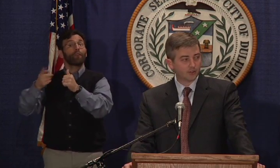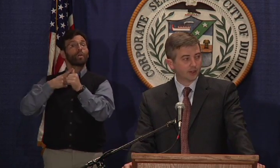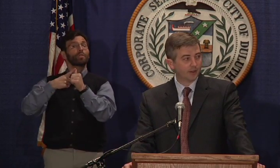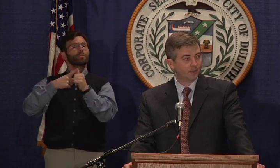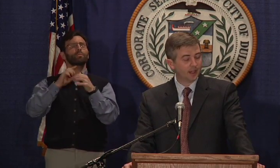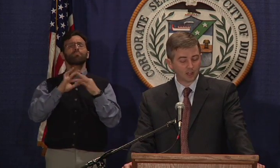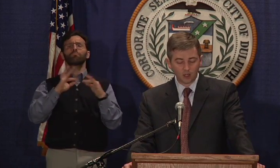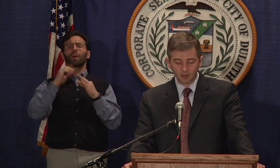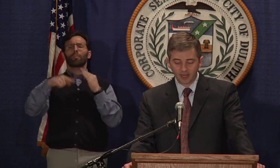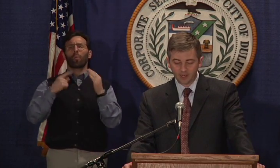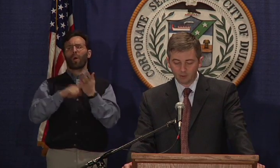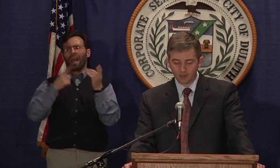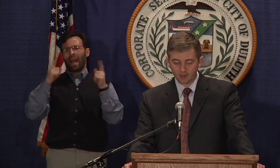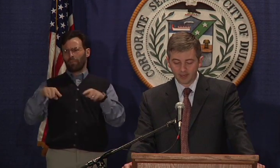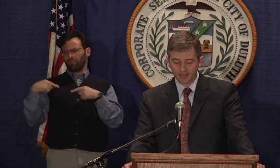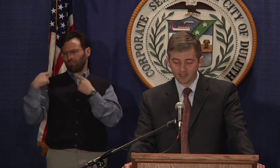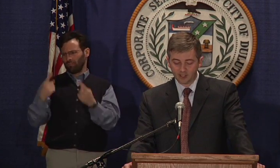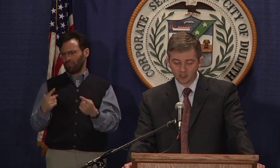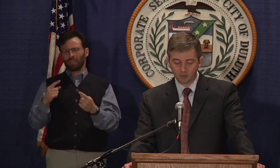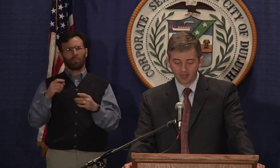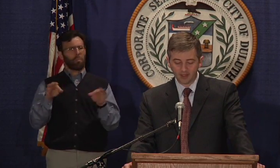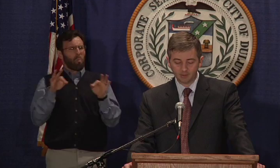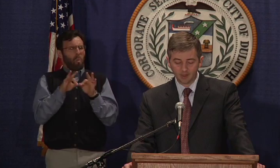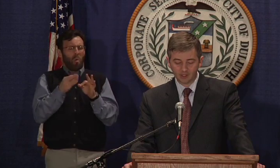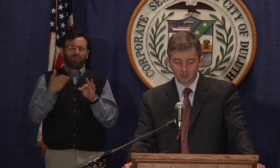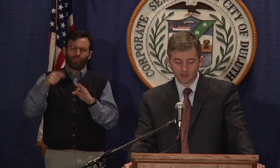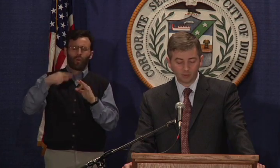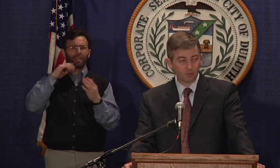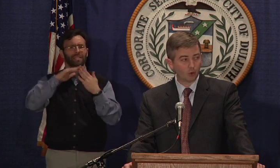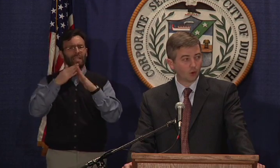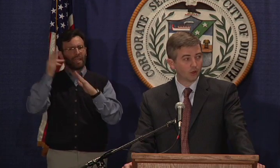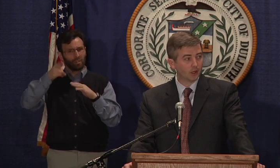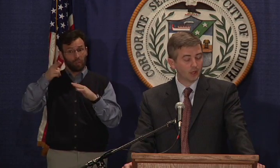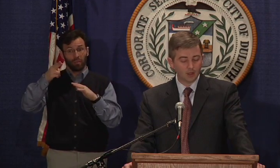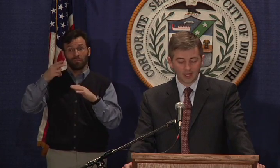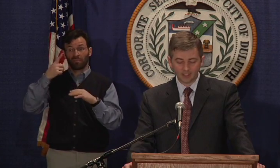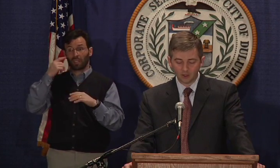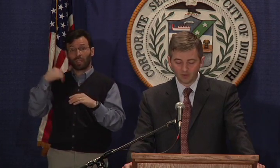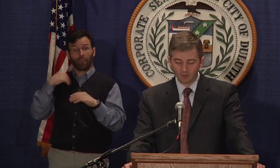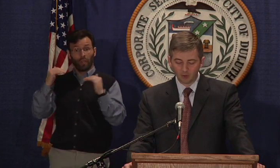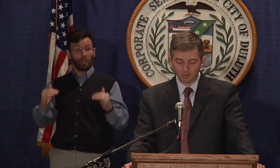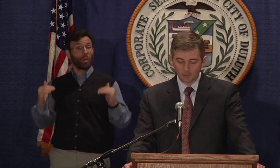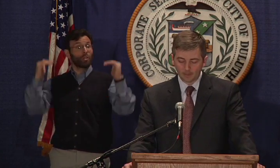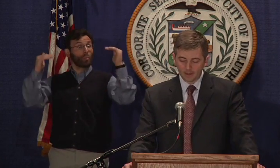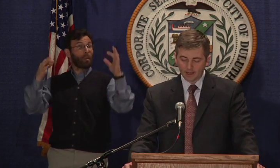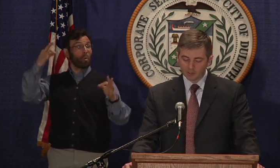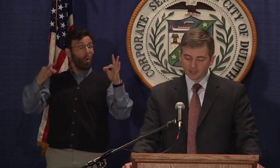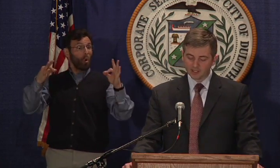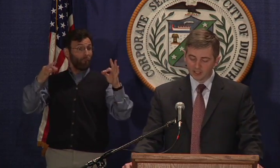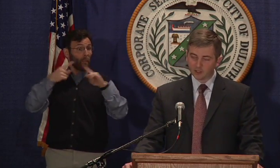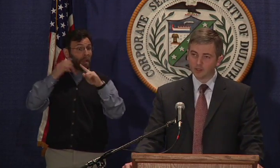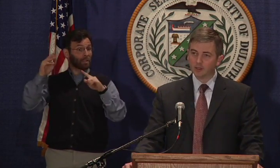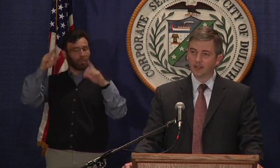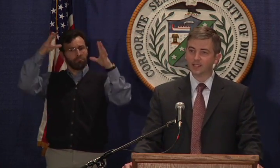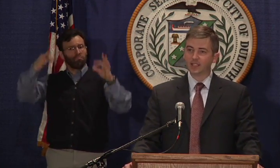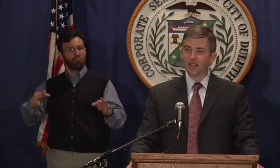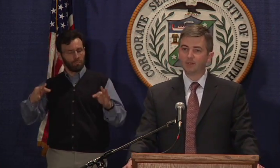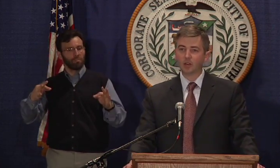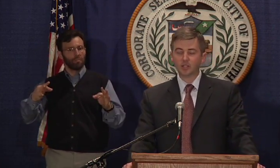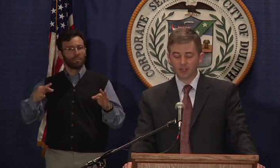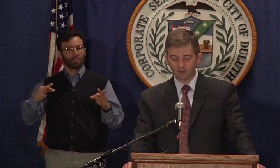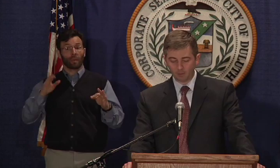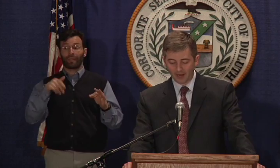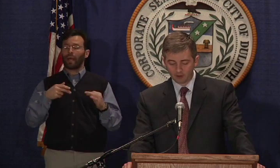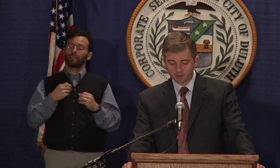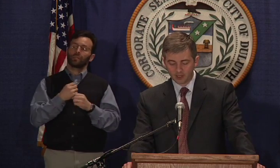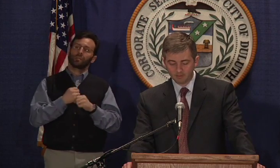city's history that culminated with a decision by the Minnesota Supreme Court last November. It was a decision that saved